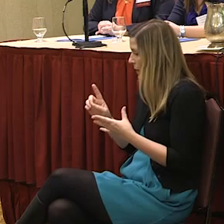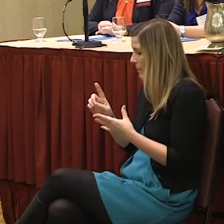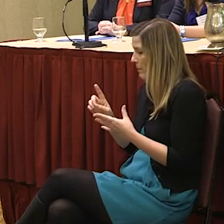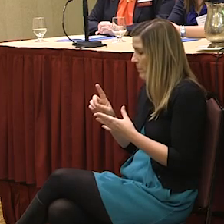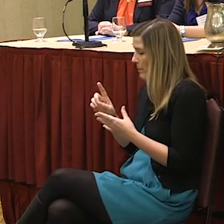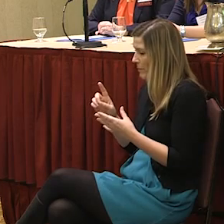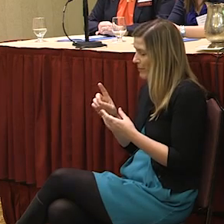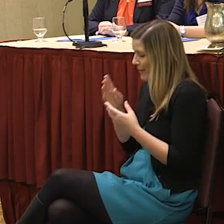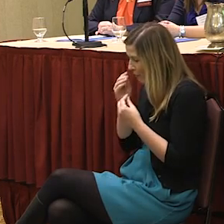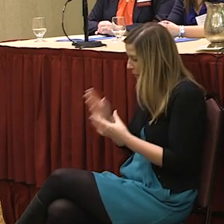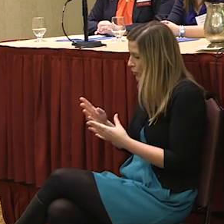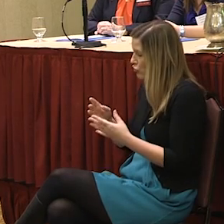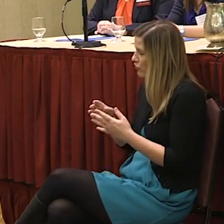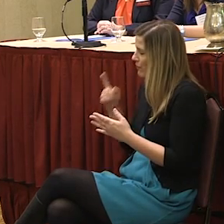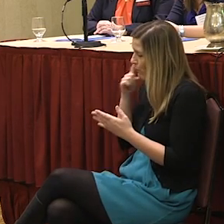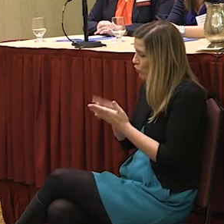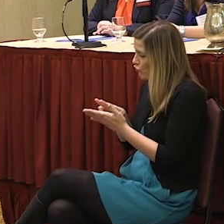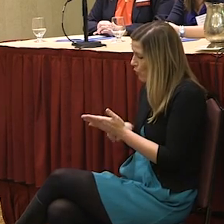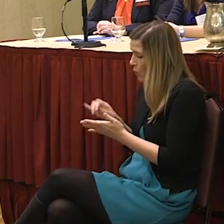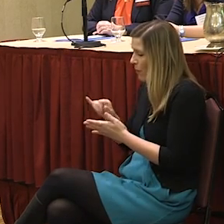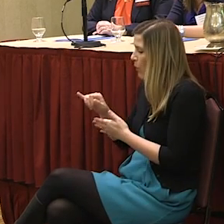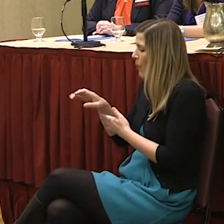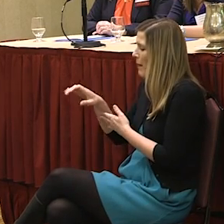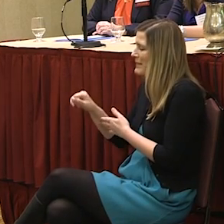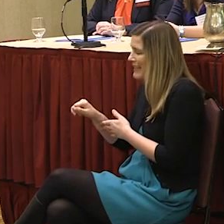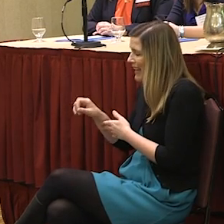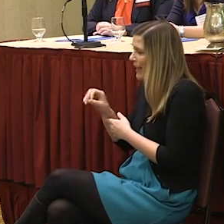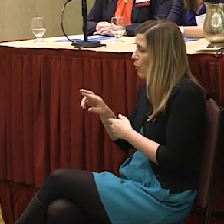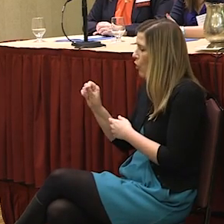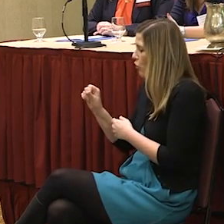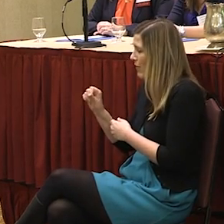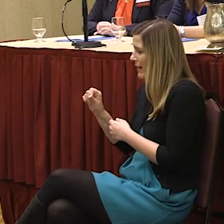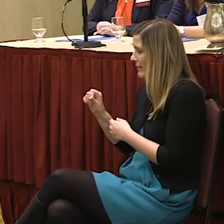and get them enrolled into that partner program like the YMCA and the Arthritis Foundation.